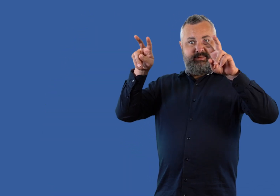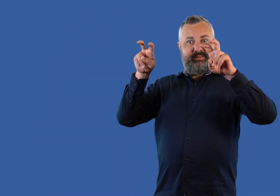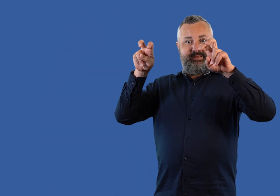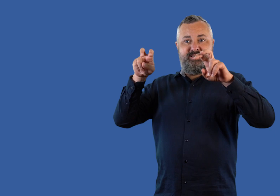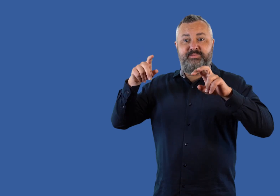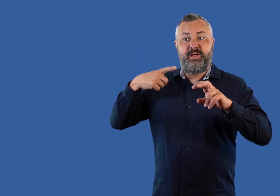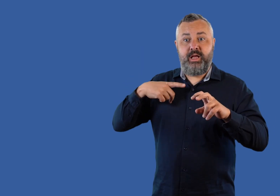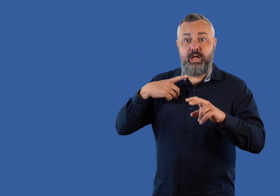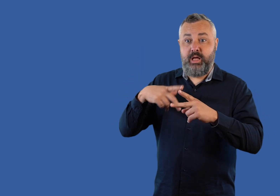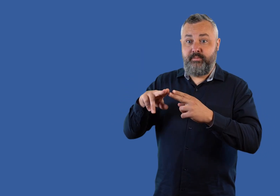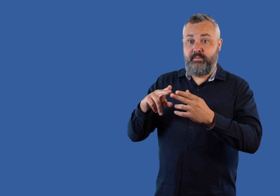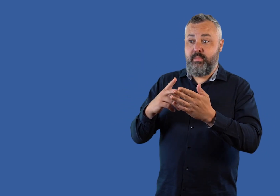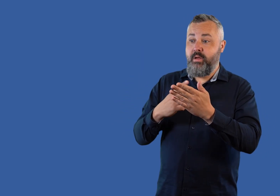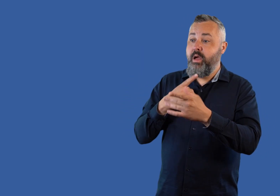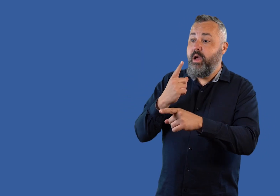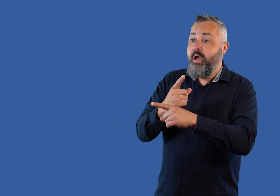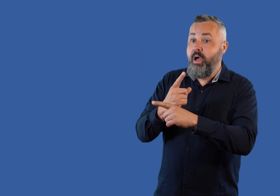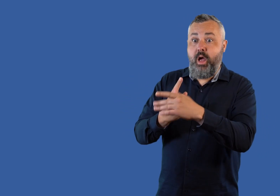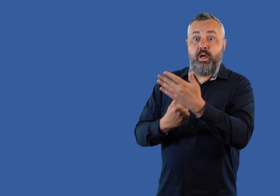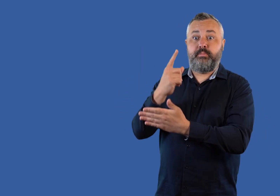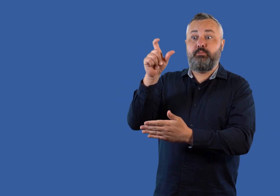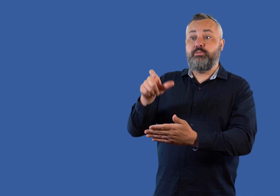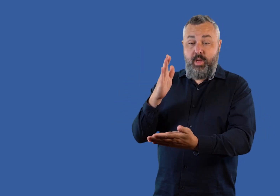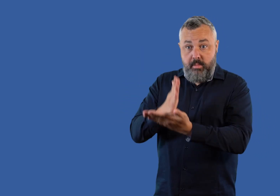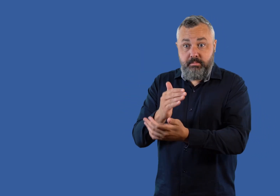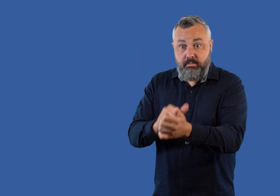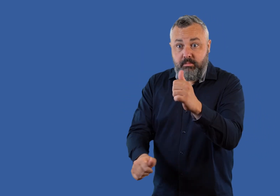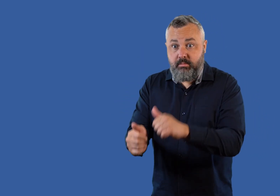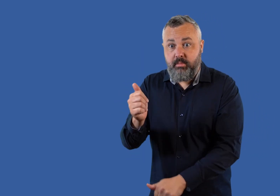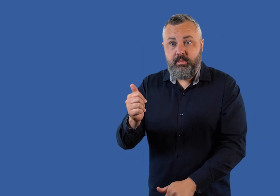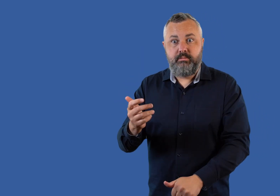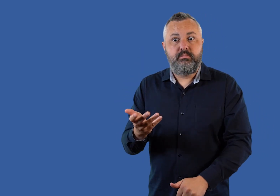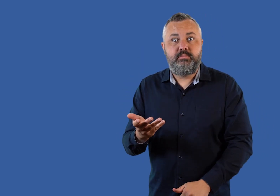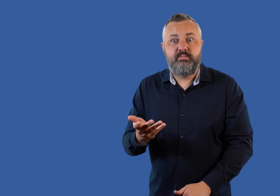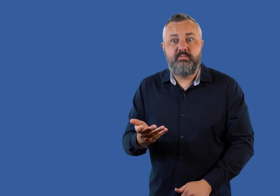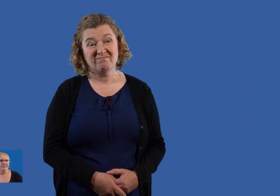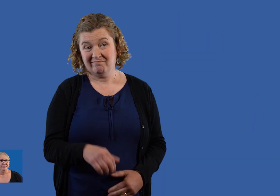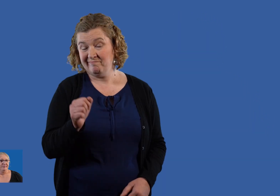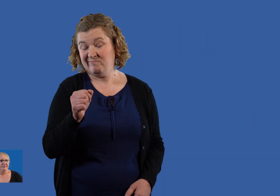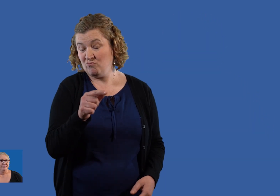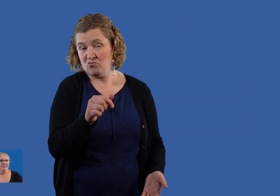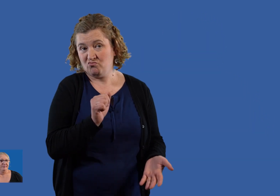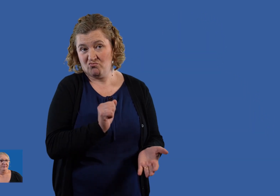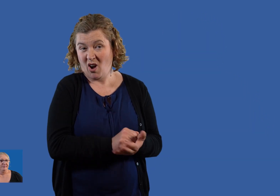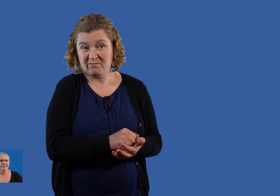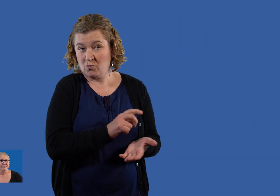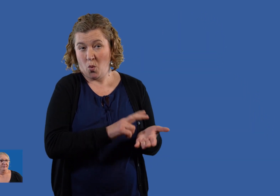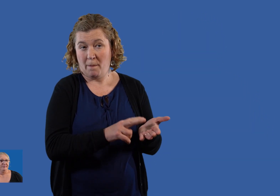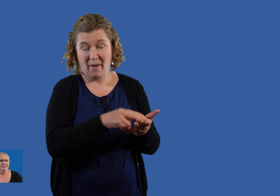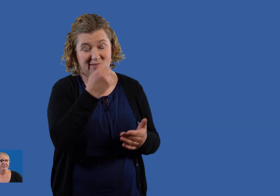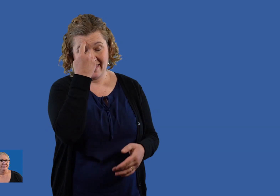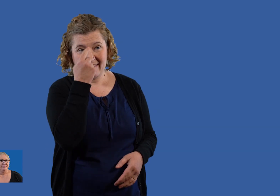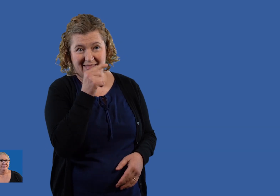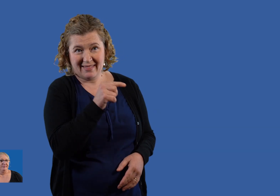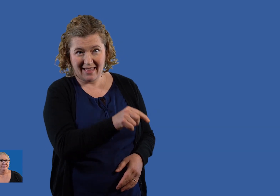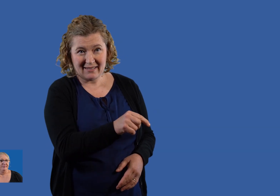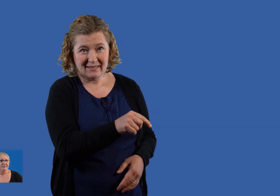talk about it, what happens if the person actually does commit suicide? Yeah, you're perfectly right, and that's normal to think